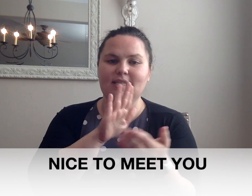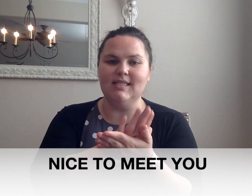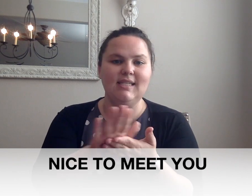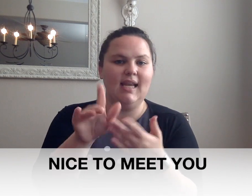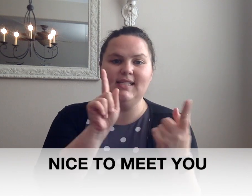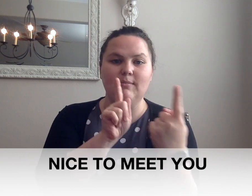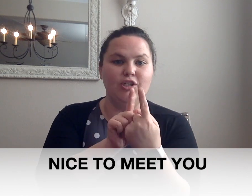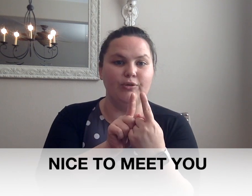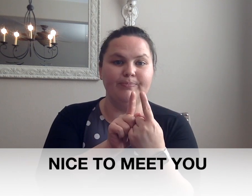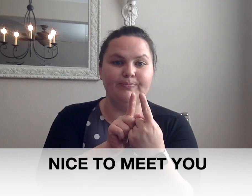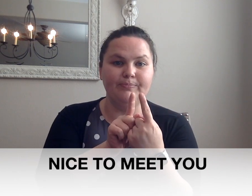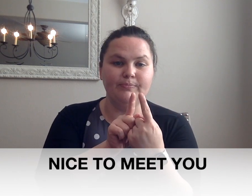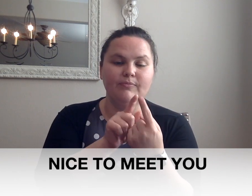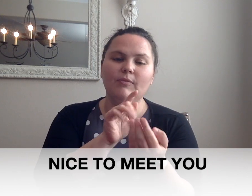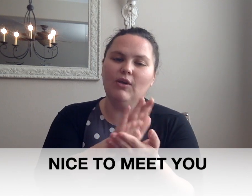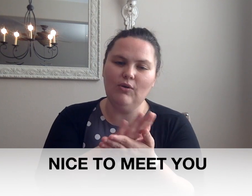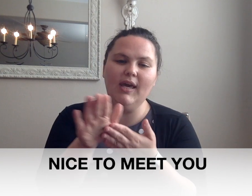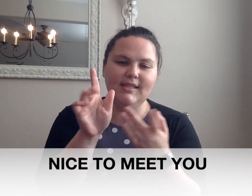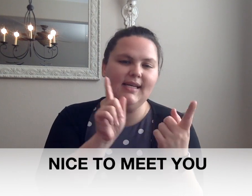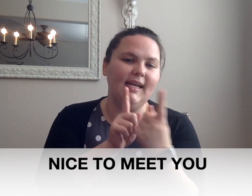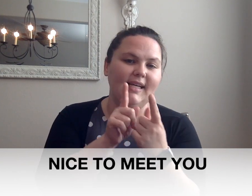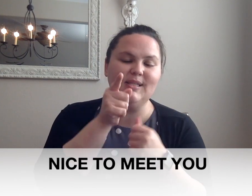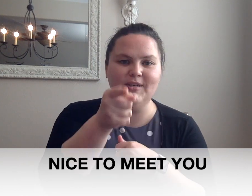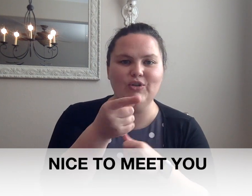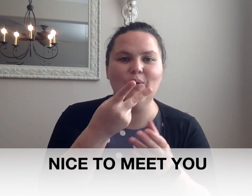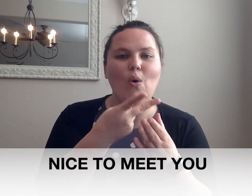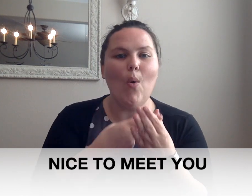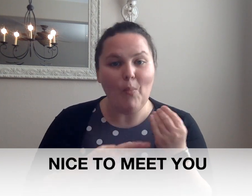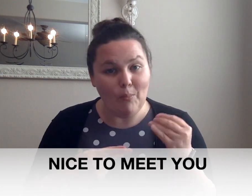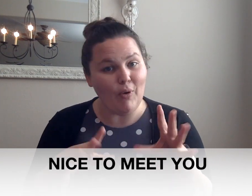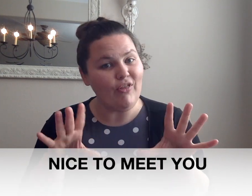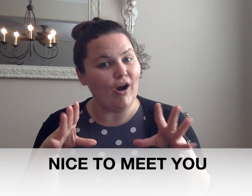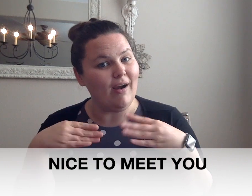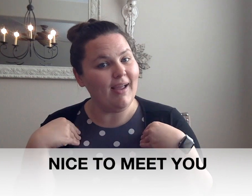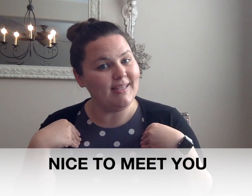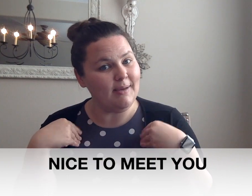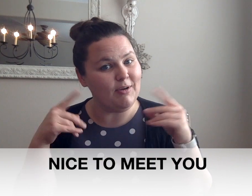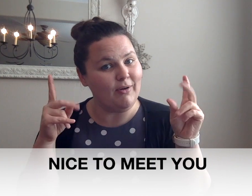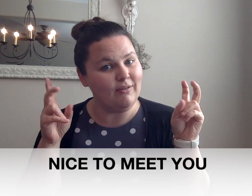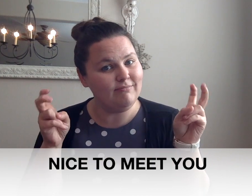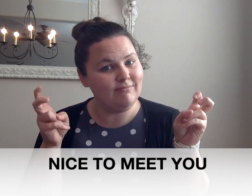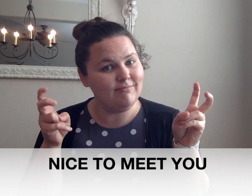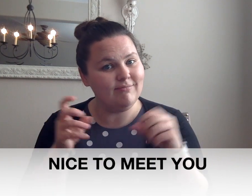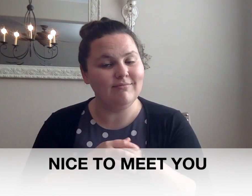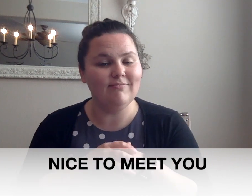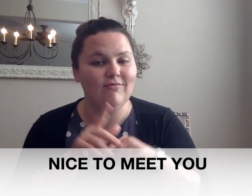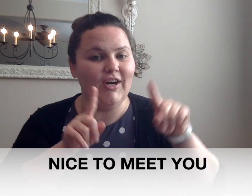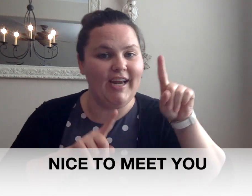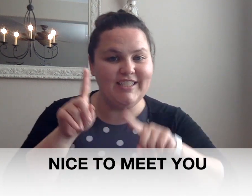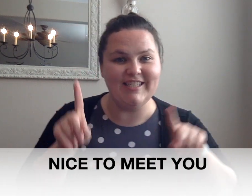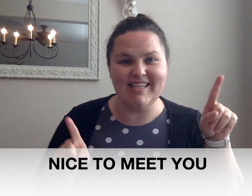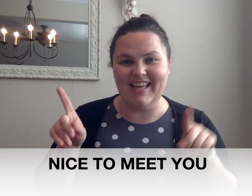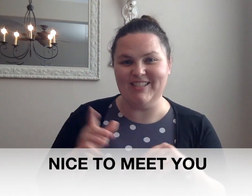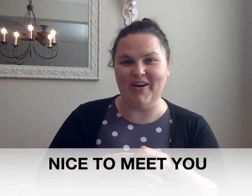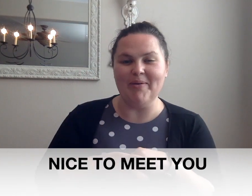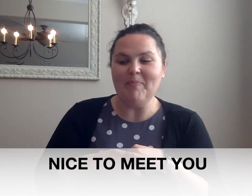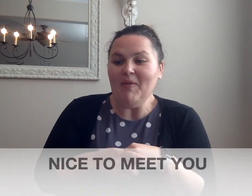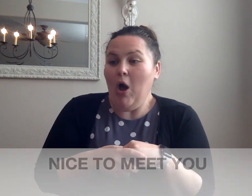sentence, nice to meet you. You can say nice to meet you. Both are acceptable. Variations, as I like to call them.